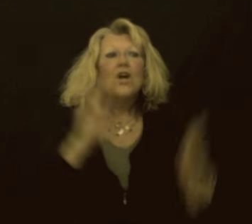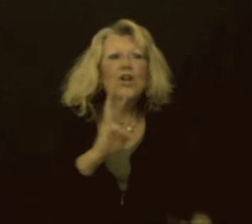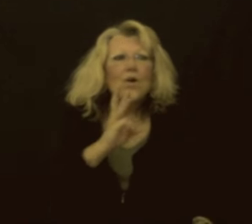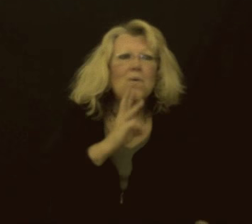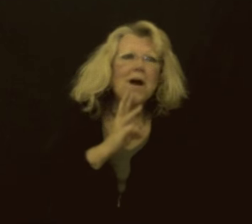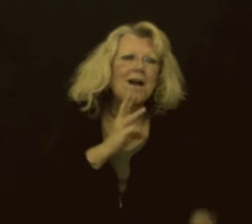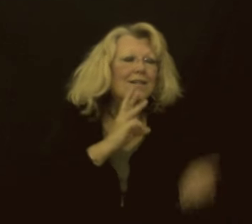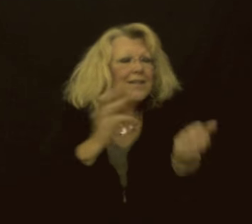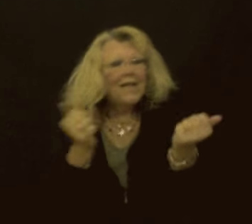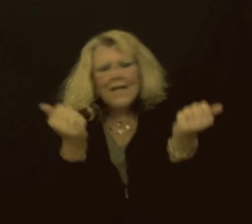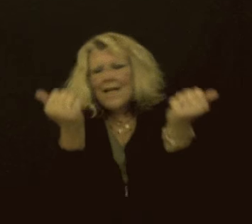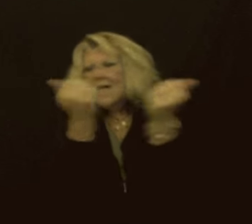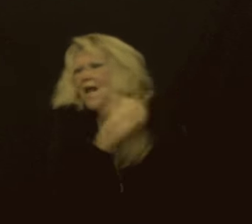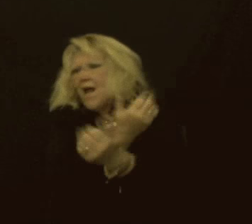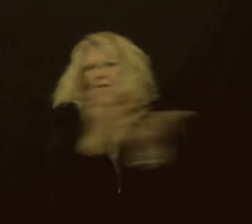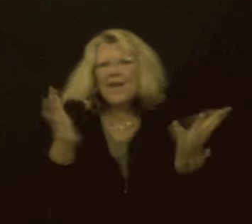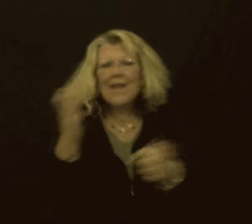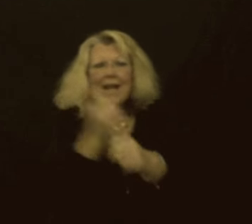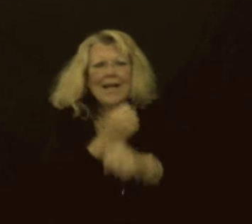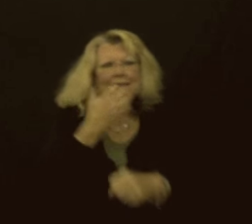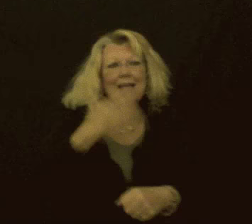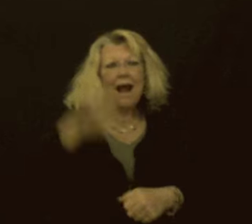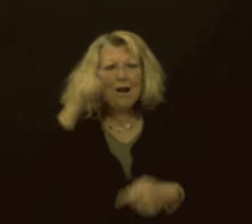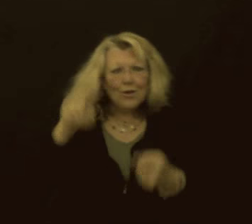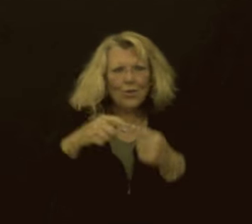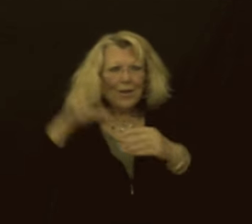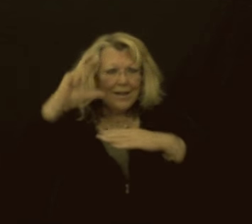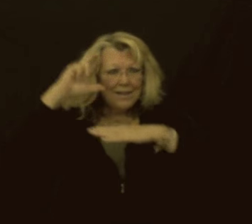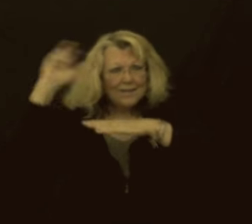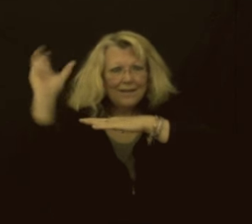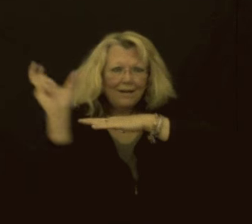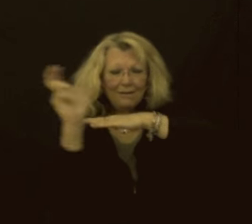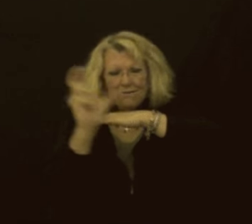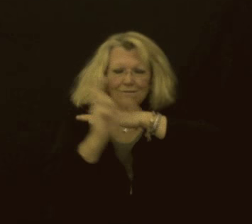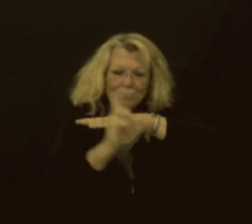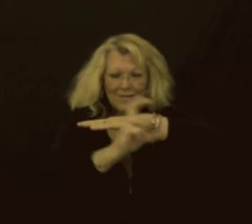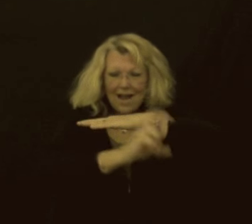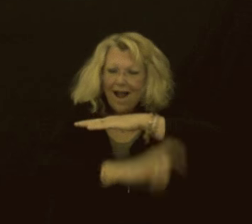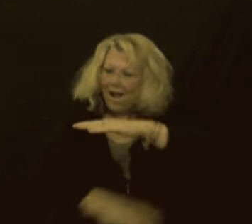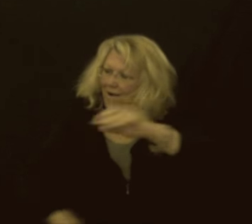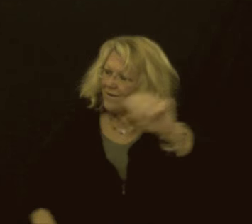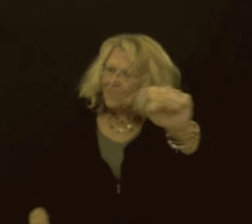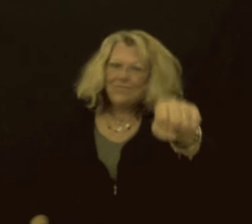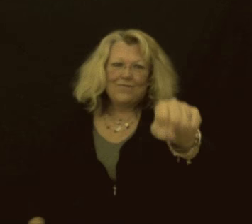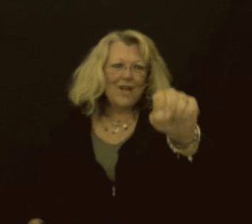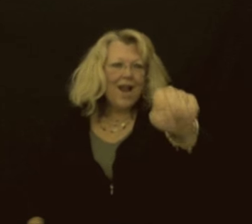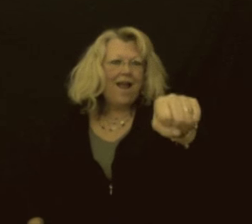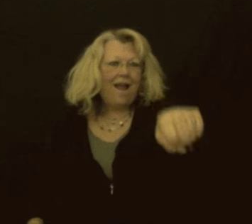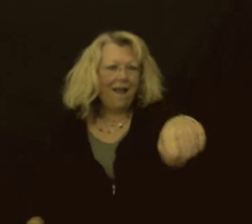the water, everything gets hotter. When the sun goes down, yeah.